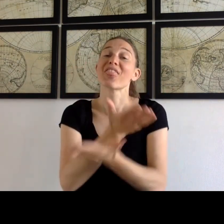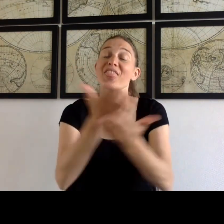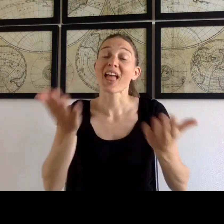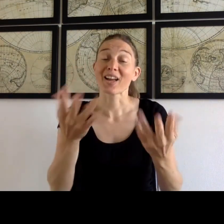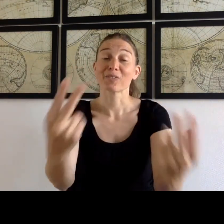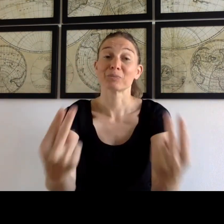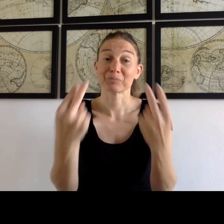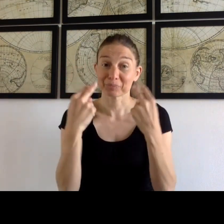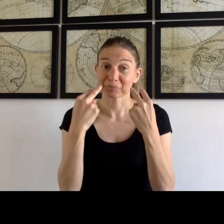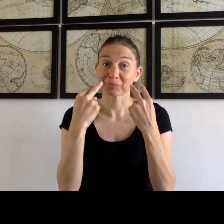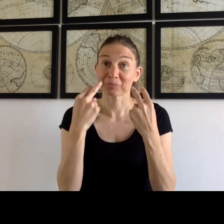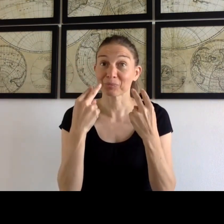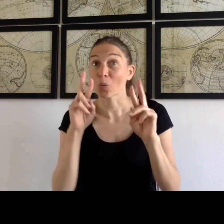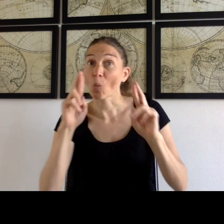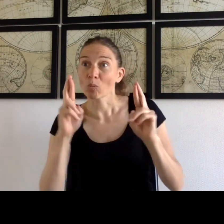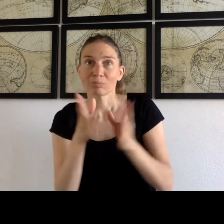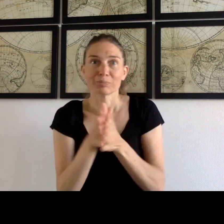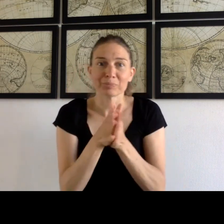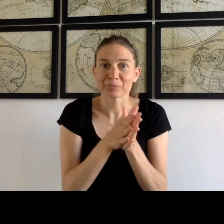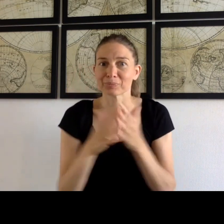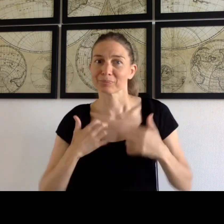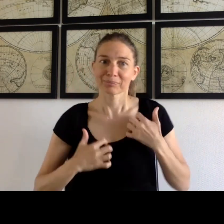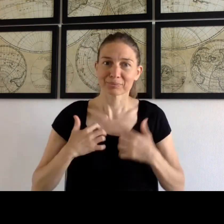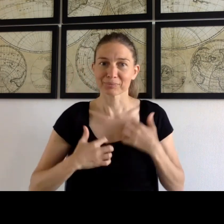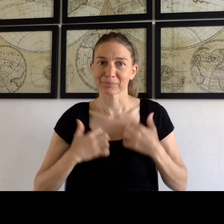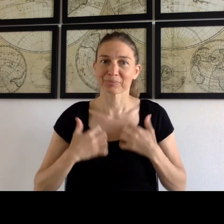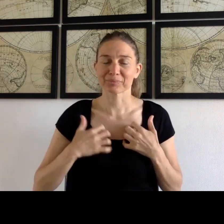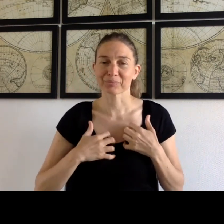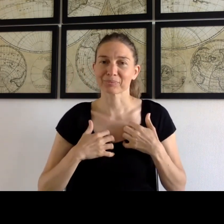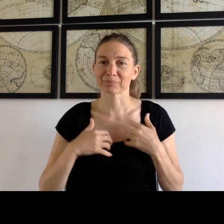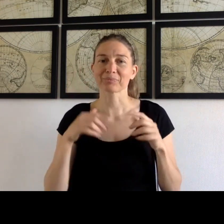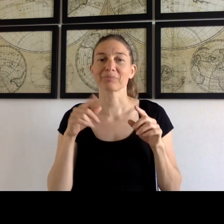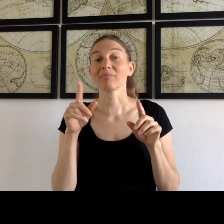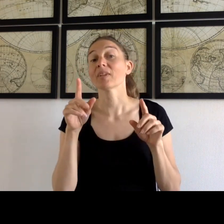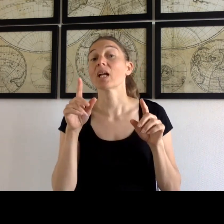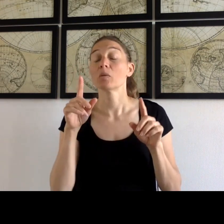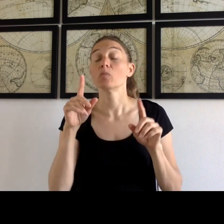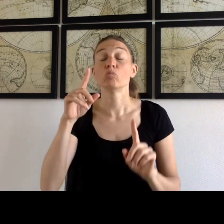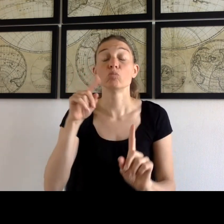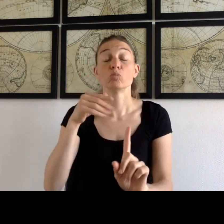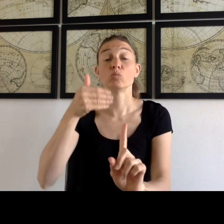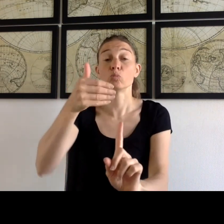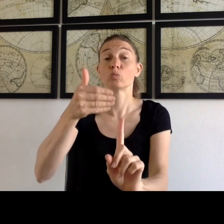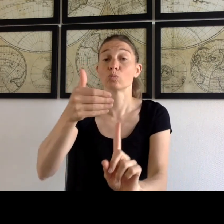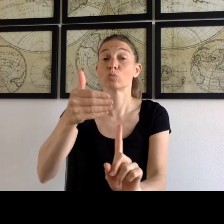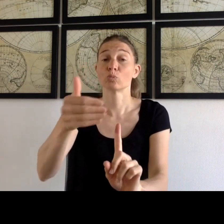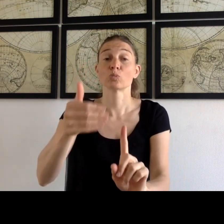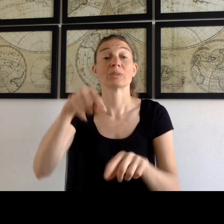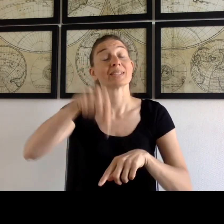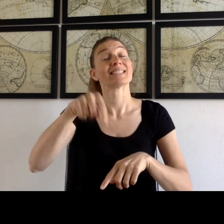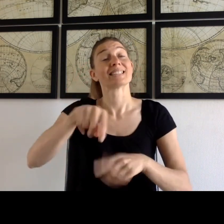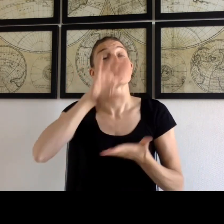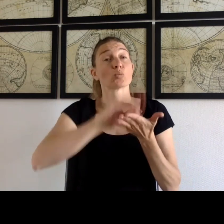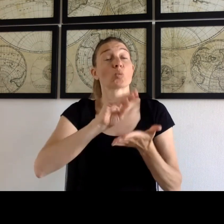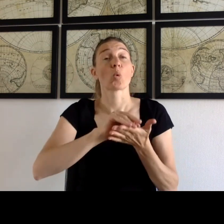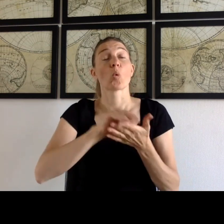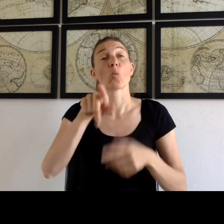hope it was interesting, and at some point in the near future, we will put the recording of the webinar up on our